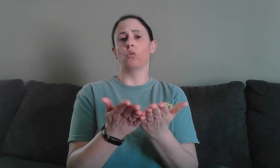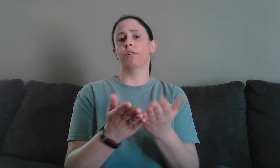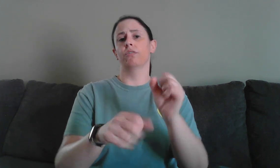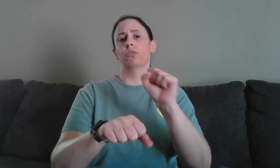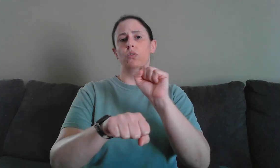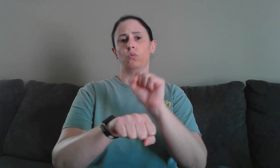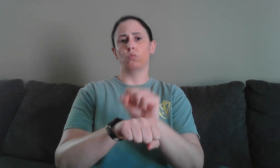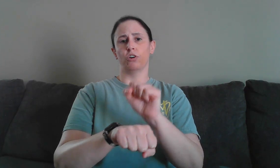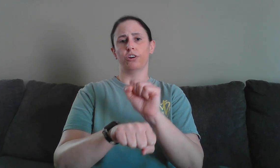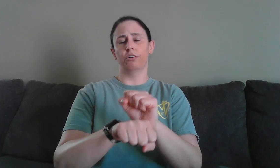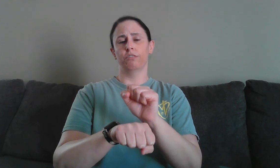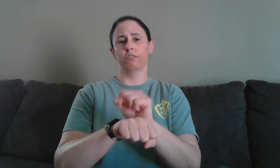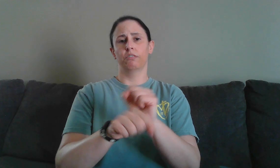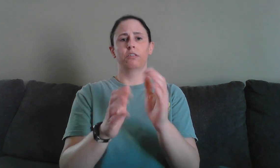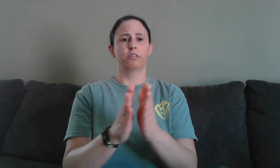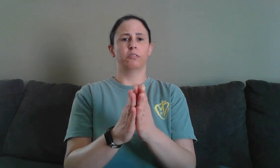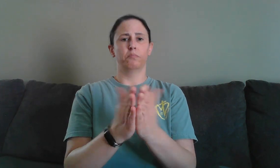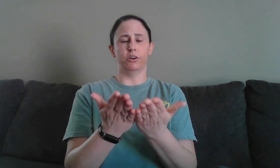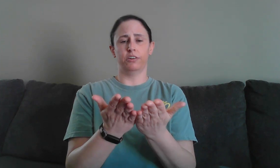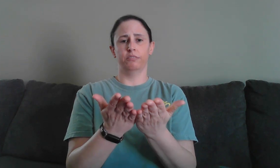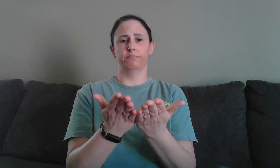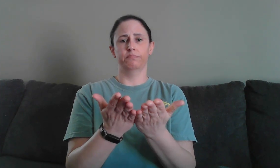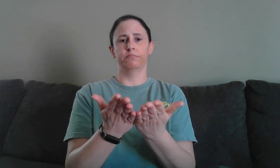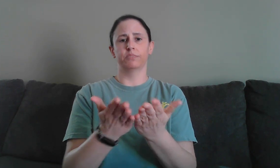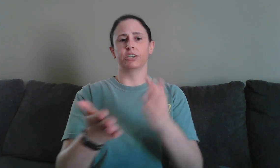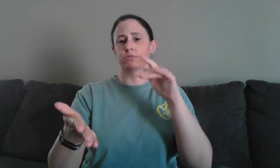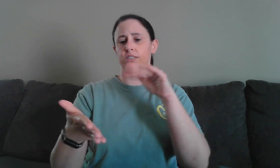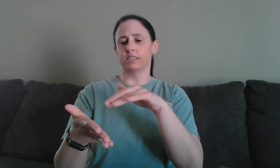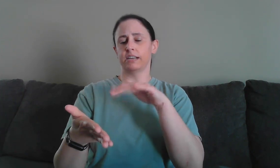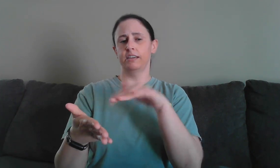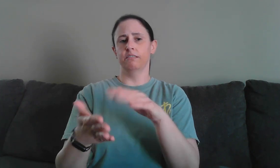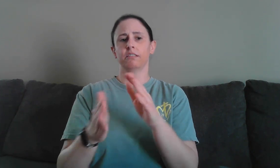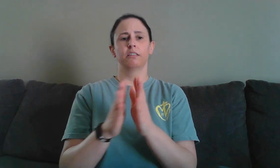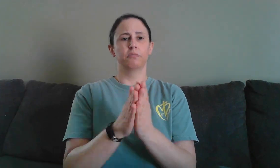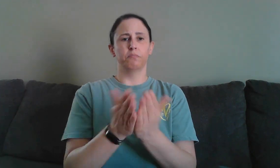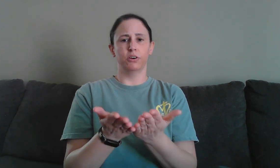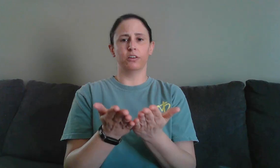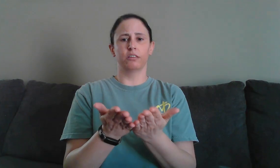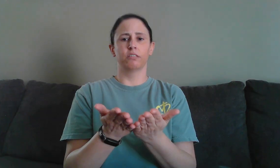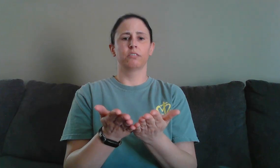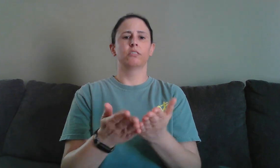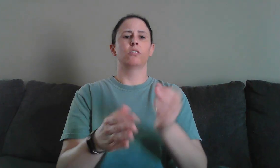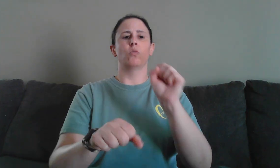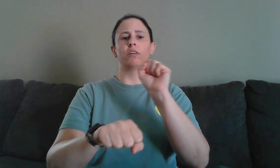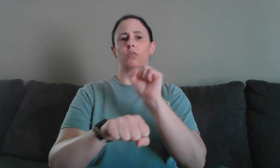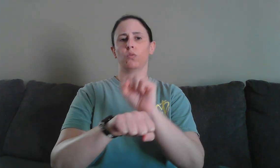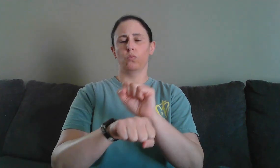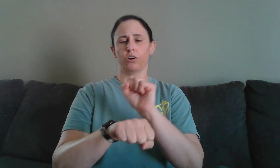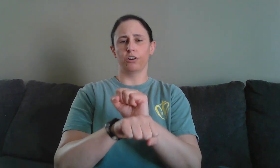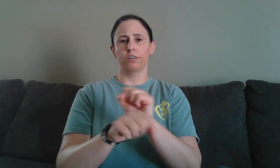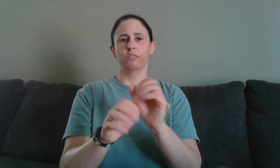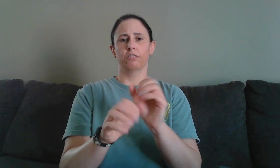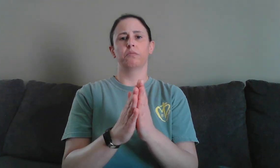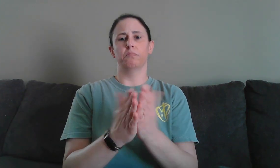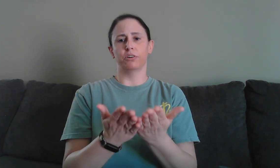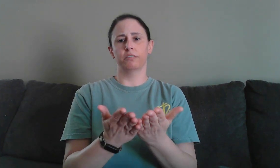or work book. So study book or work book